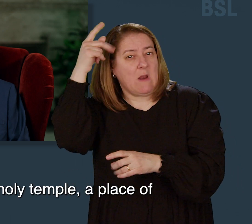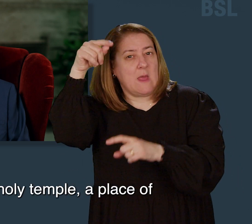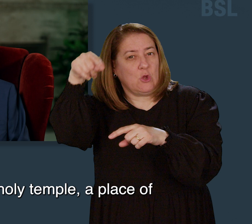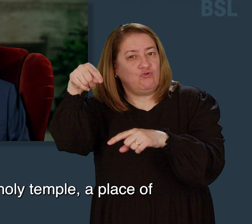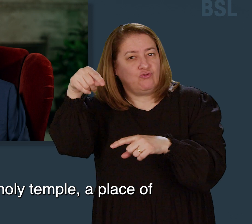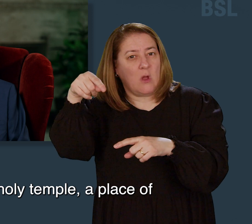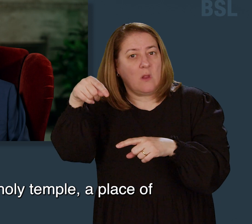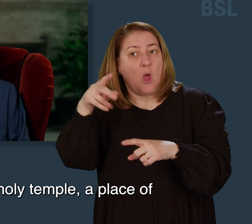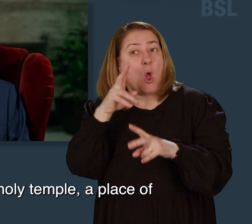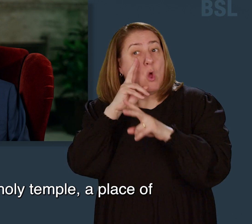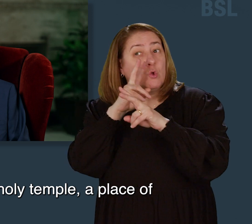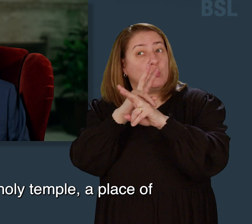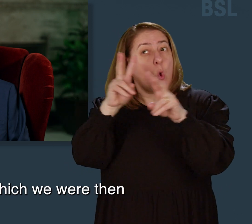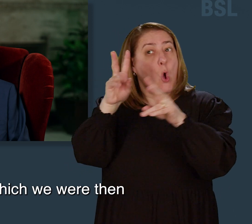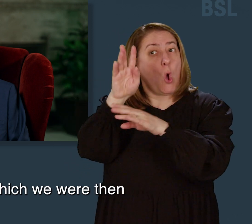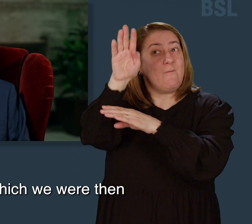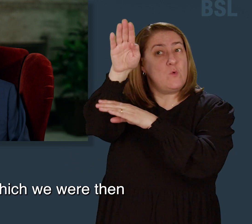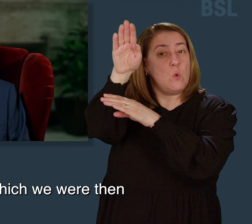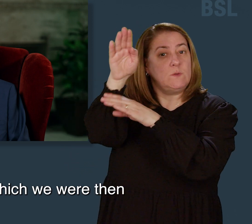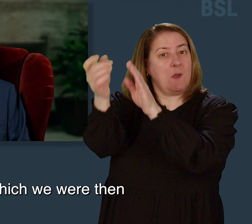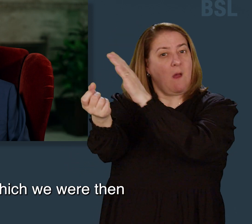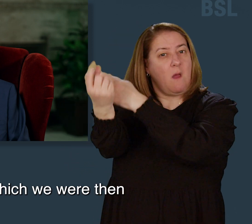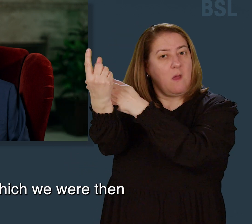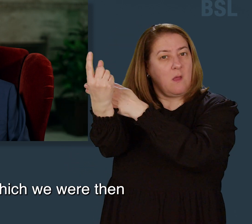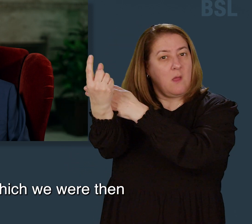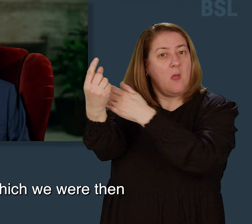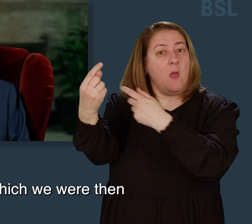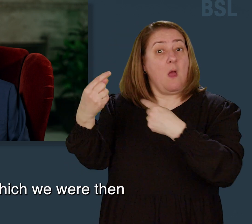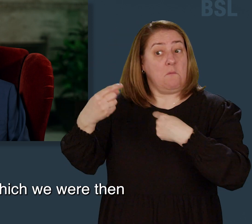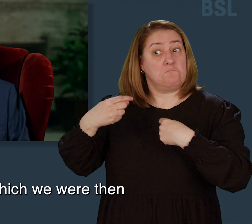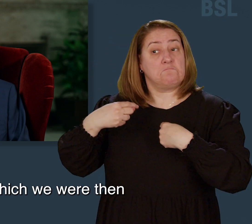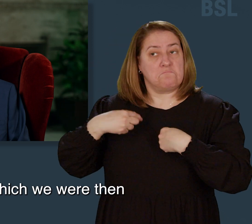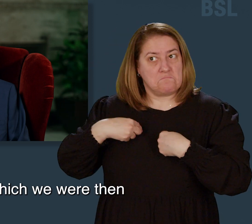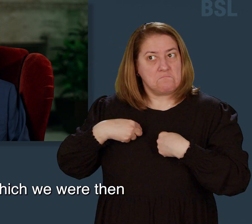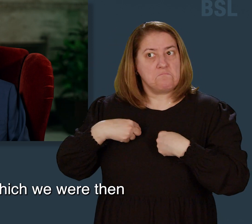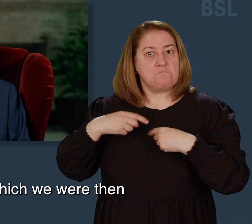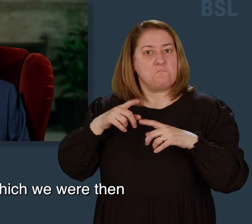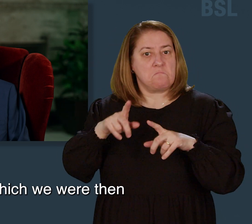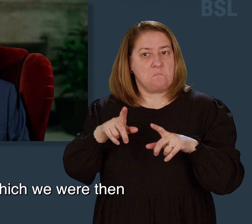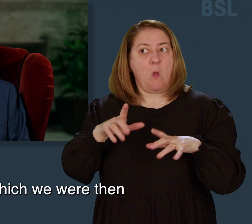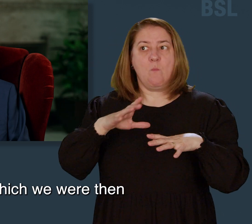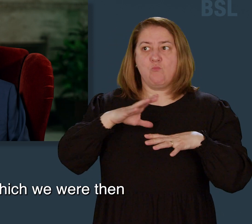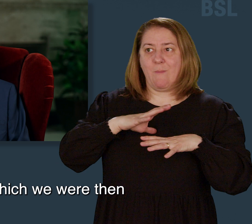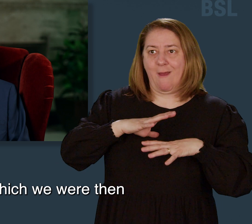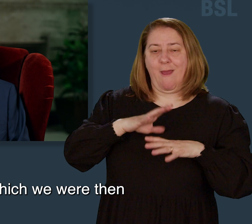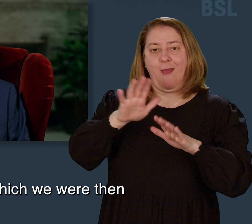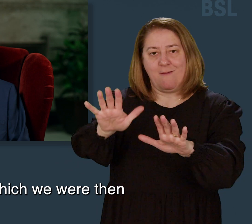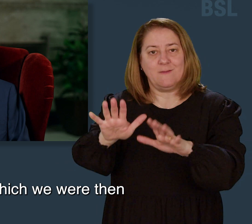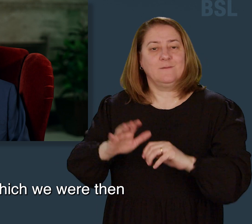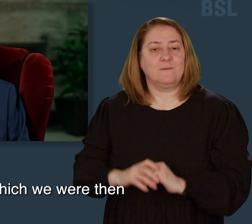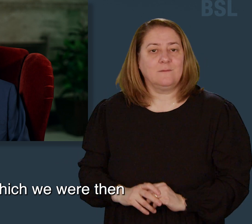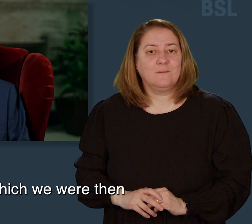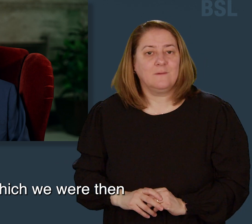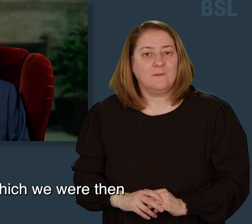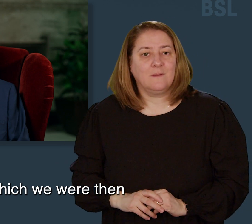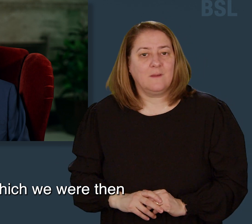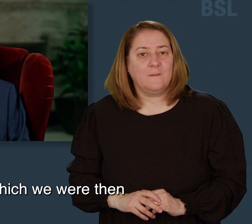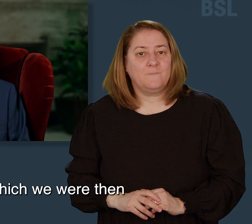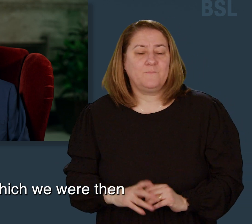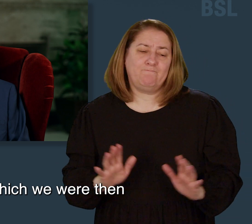of revelation, saw a future event for which we were then prepared.